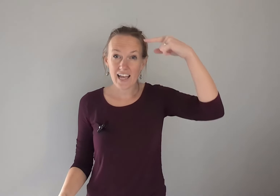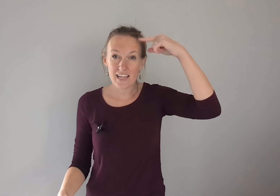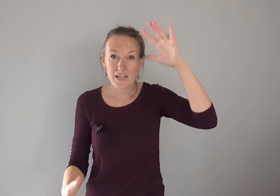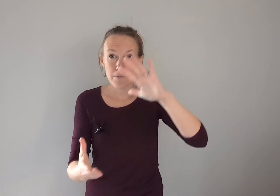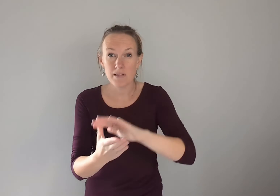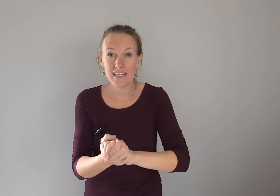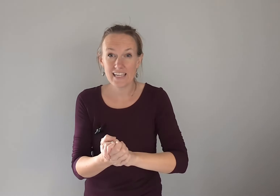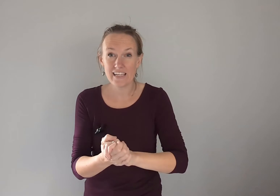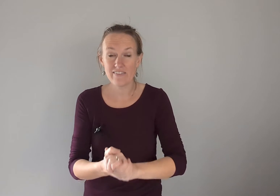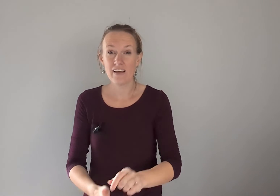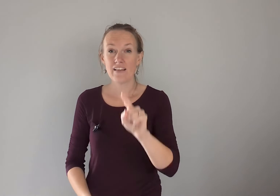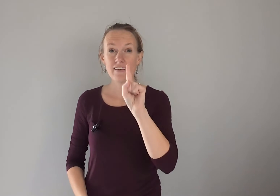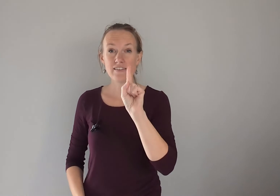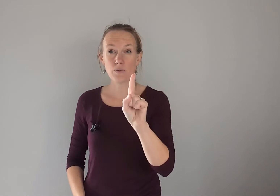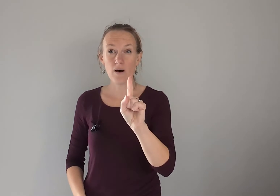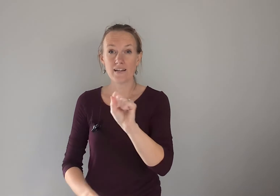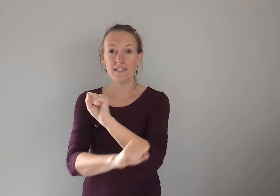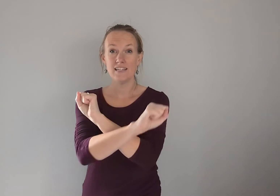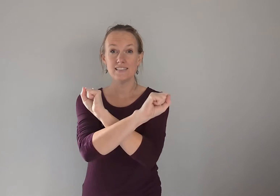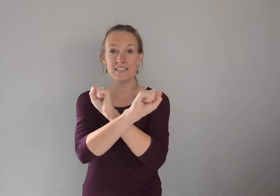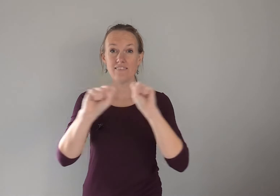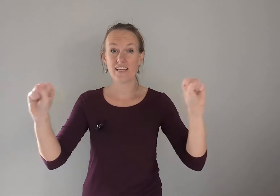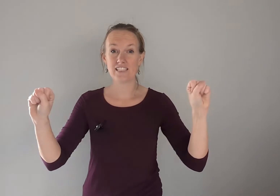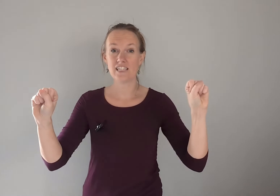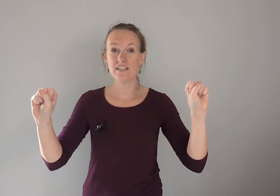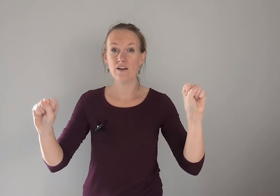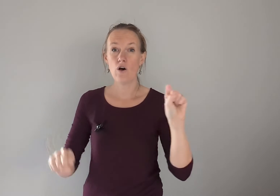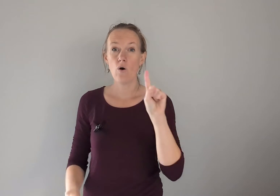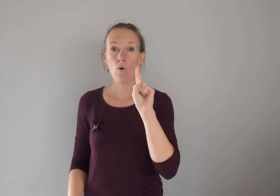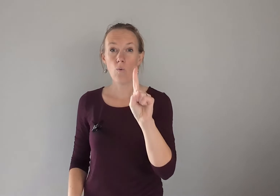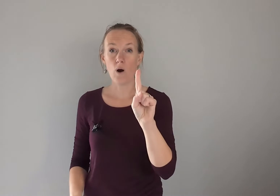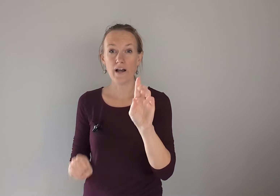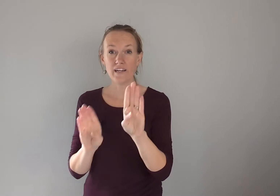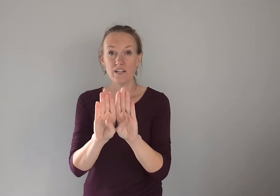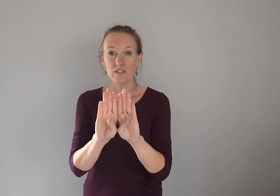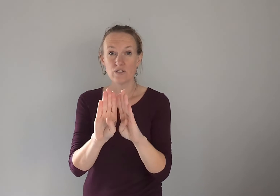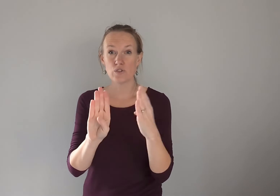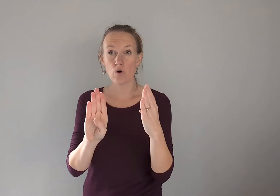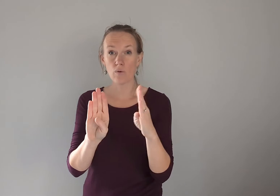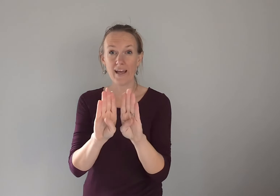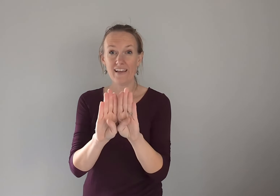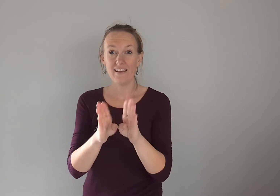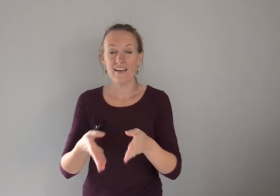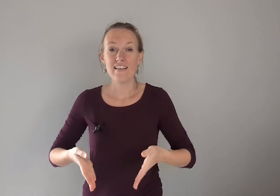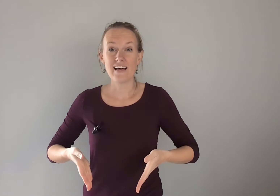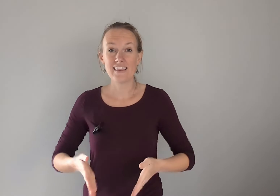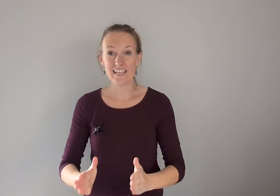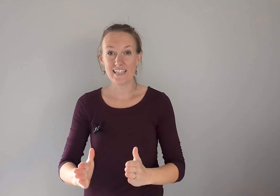I believe there is one salvation, one doorway that